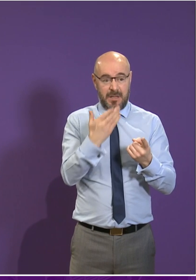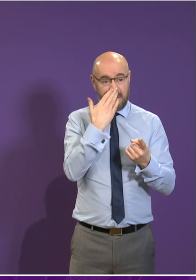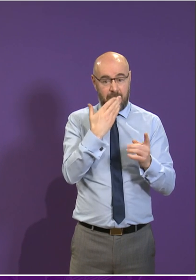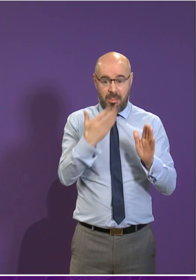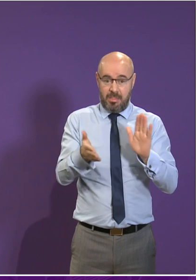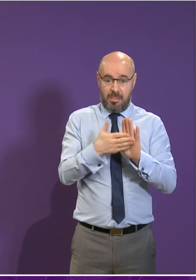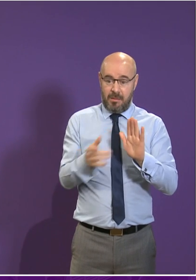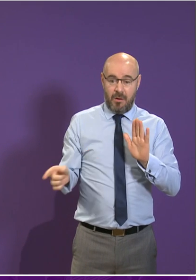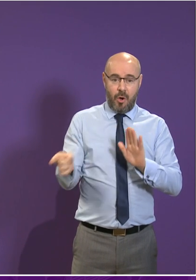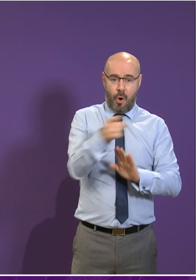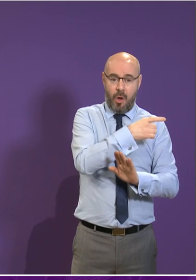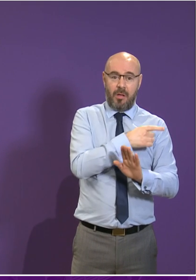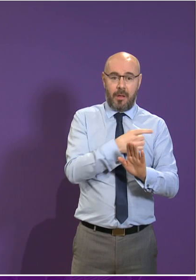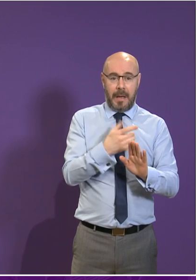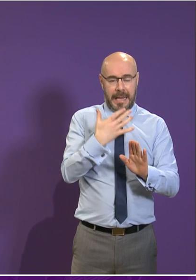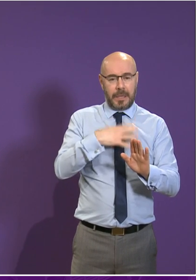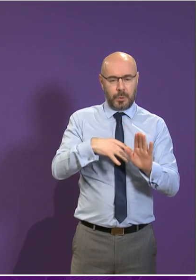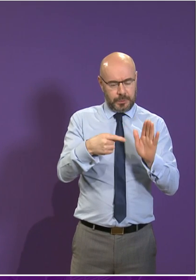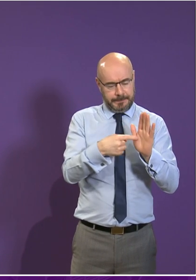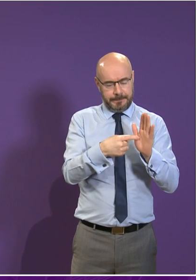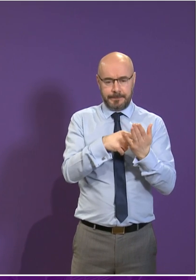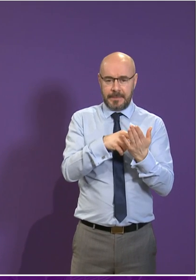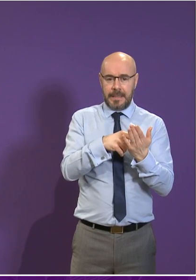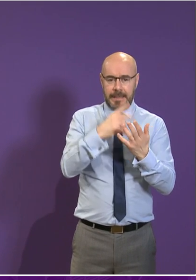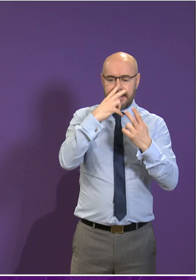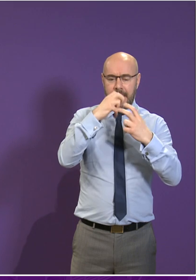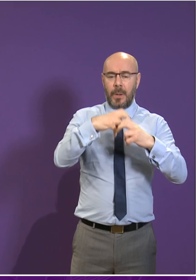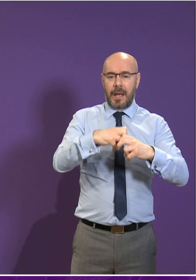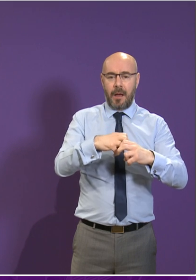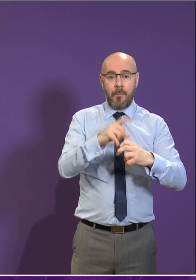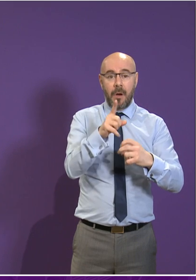dig into more deeply. But some of that is about the data